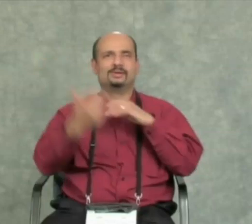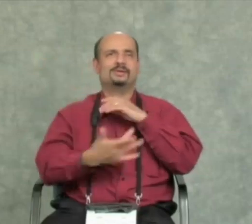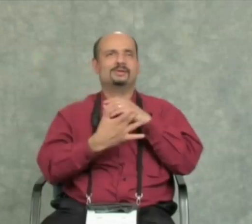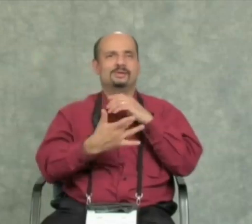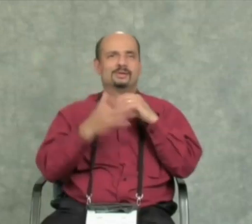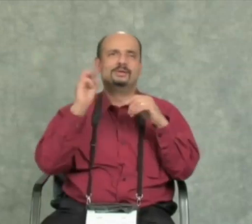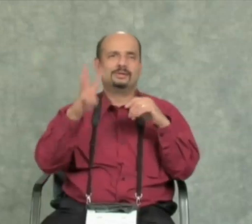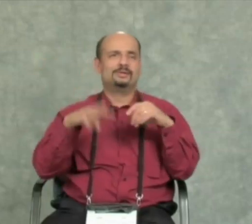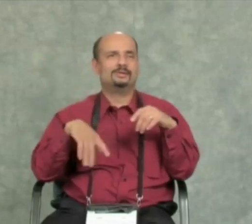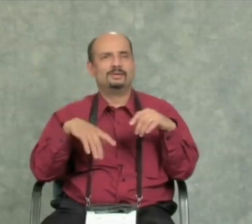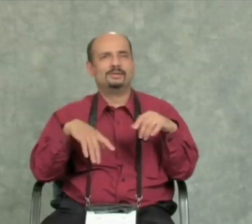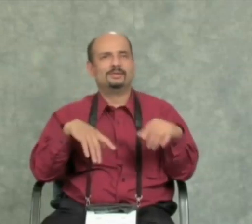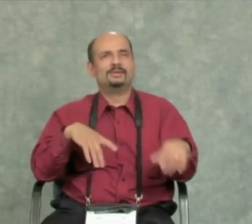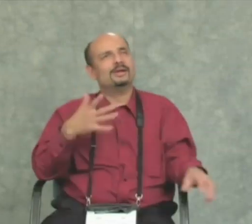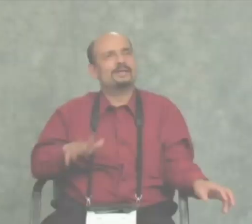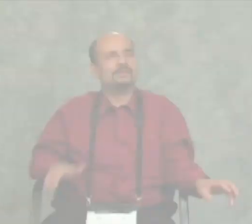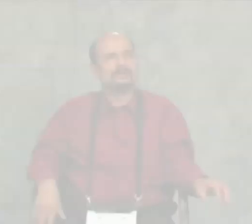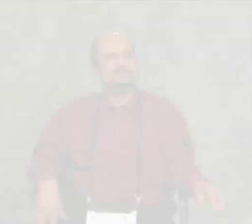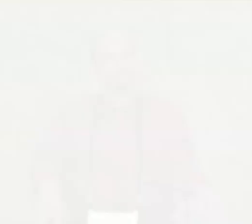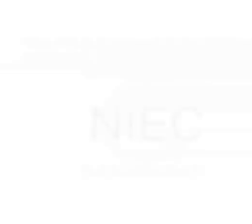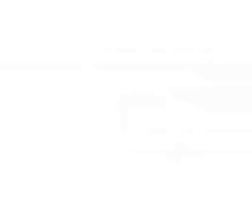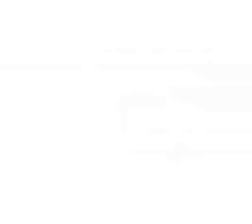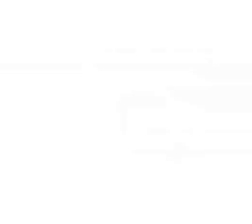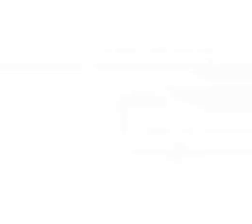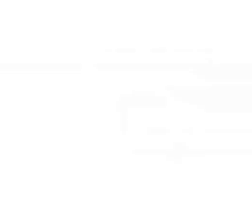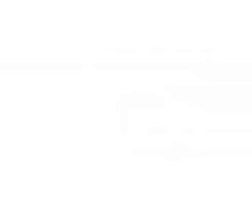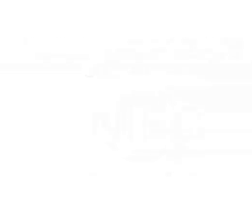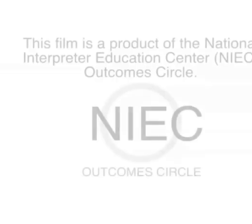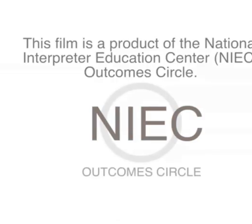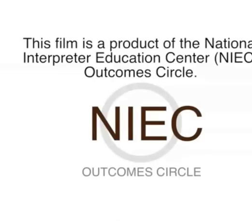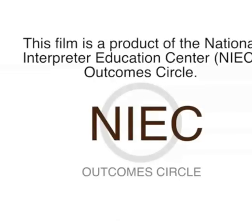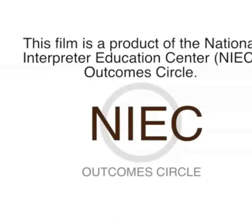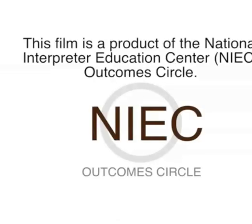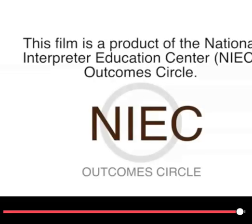other things like that. Technology is really the best. It's awesome.